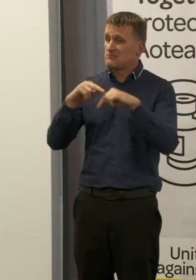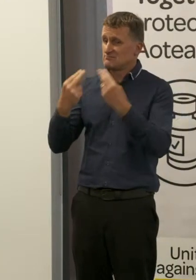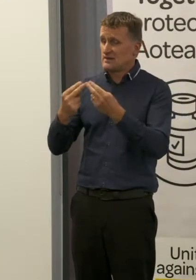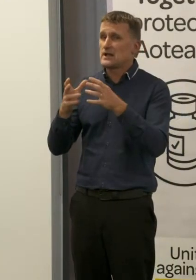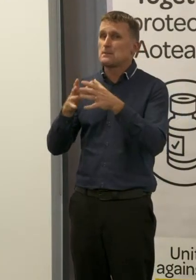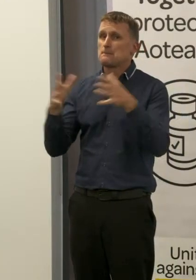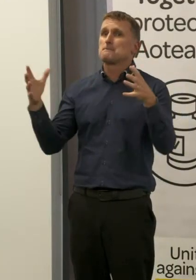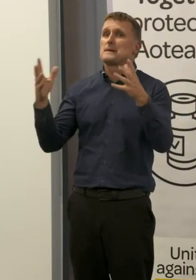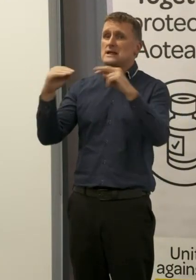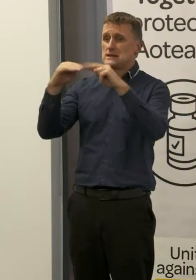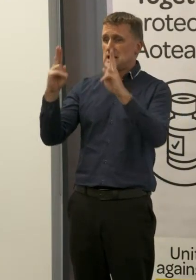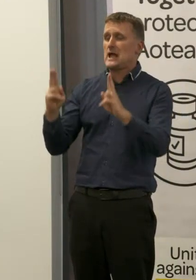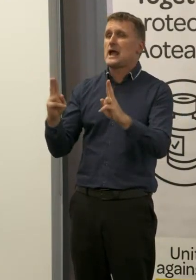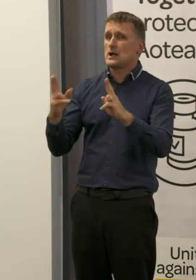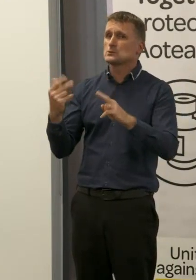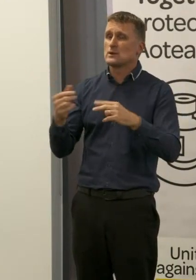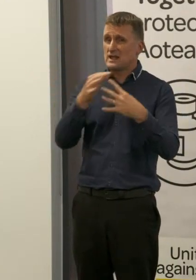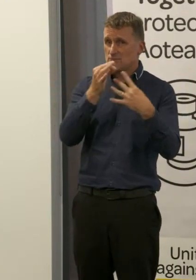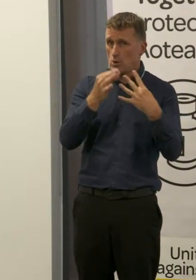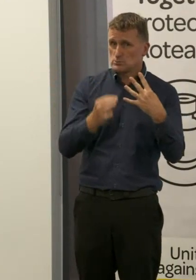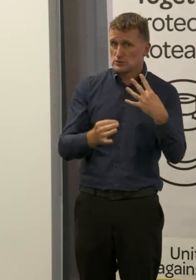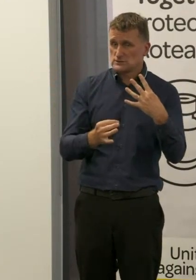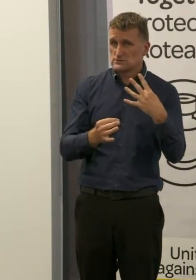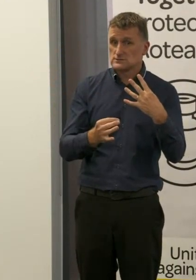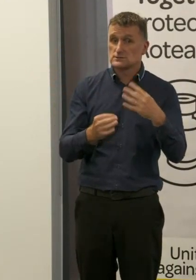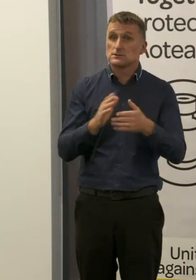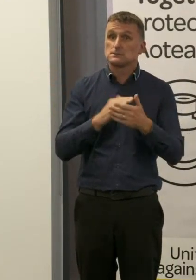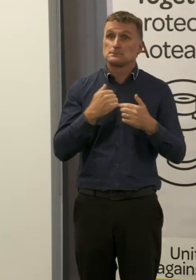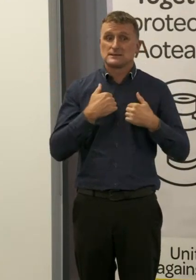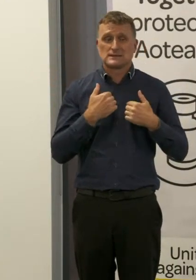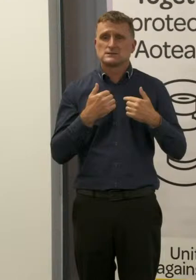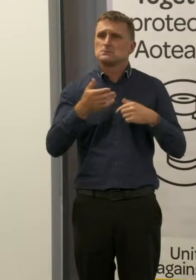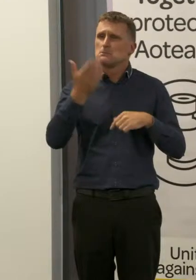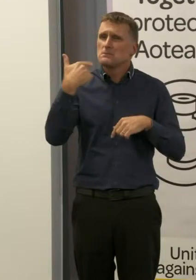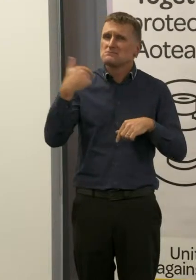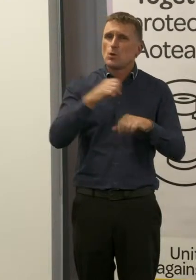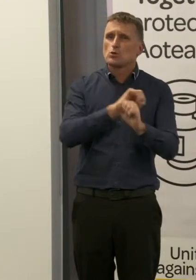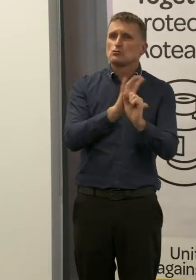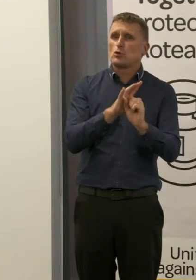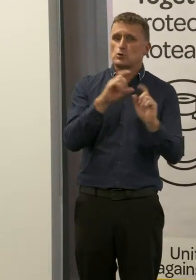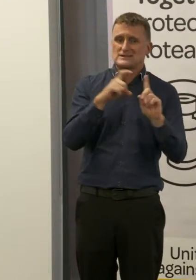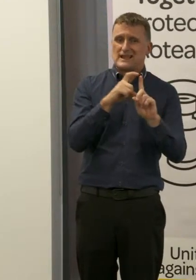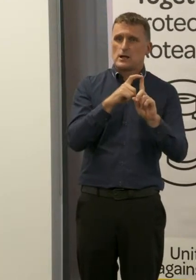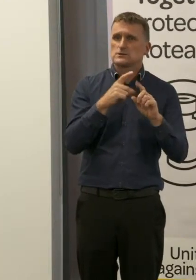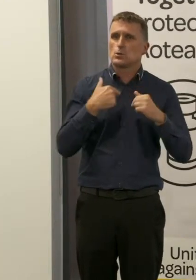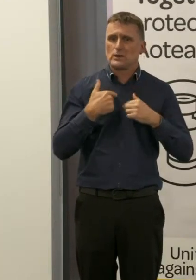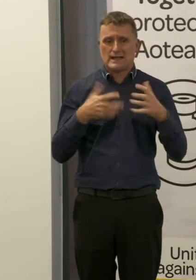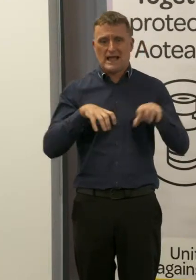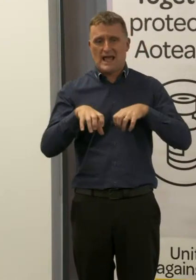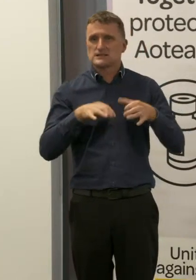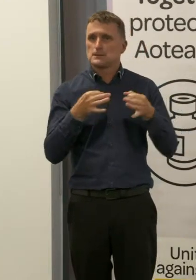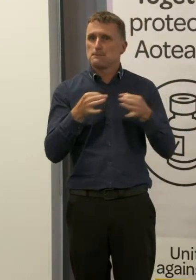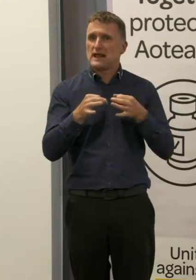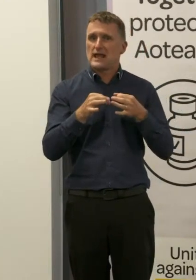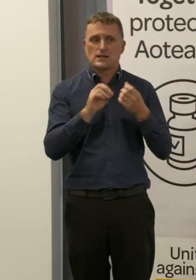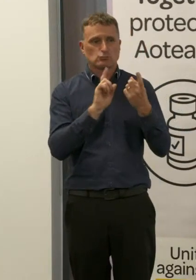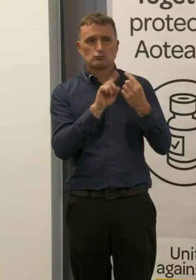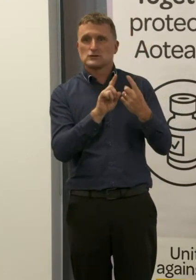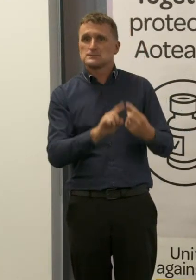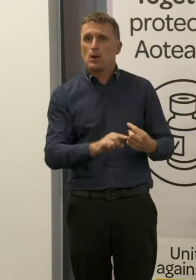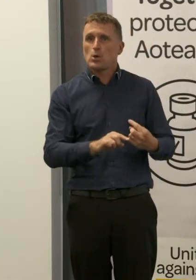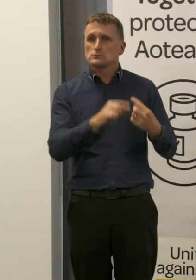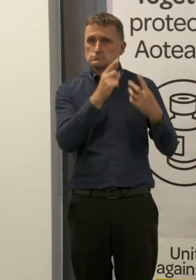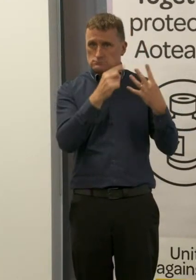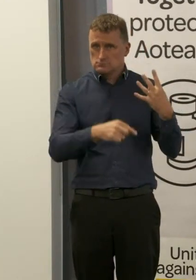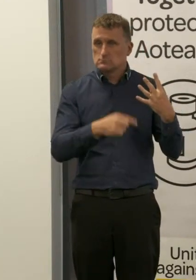course, these options were developed in our response to the Delta outbreak, and very successfully, and were a key part of, along